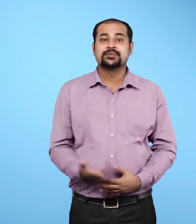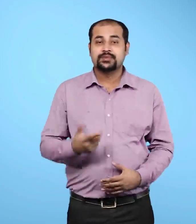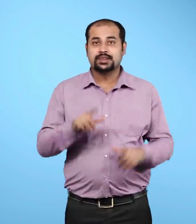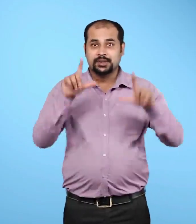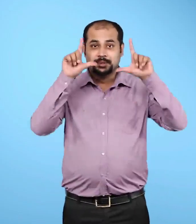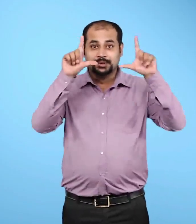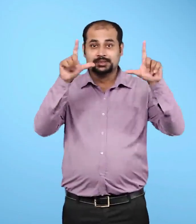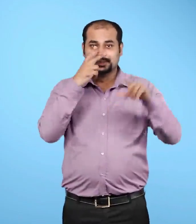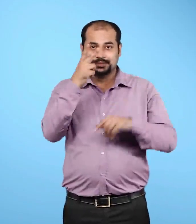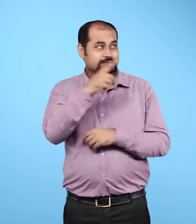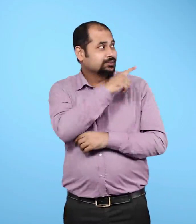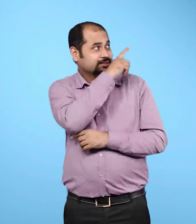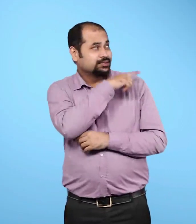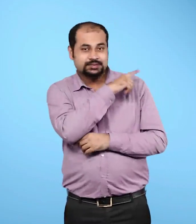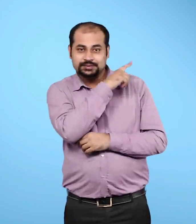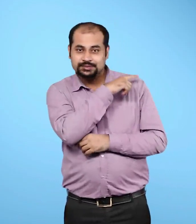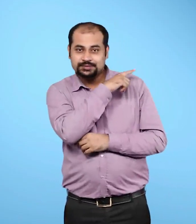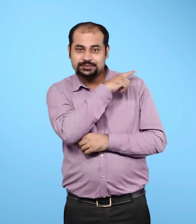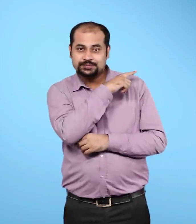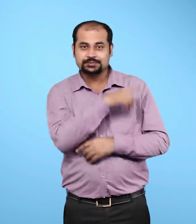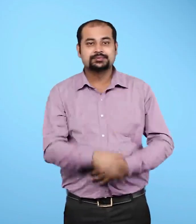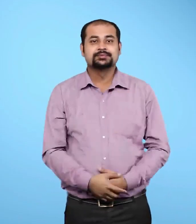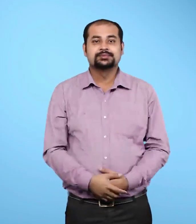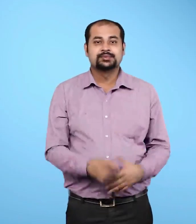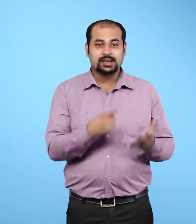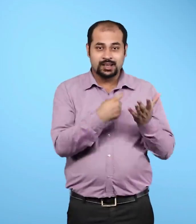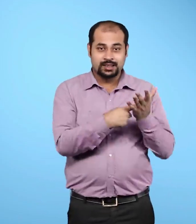Picture 1 shows beads of Rima.